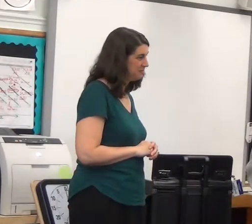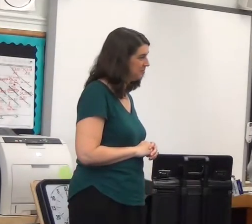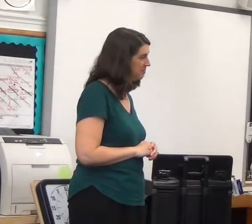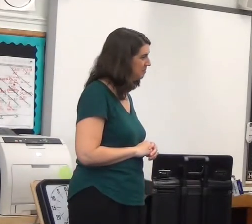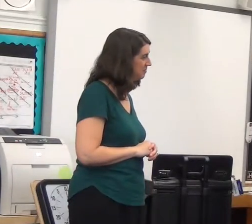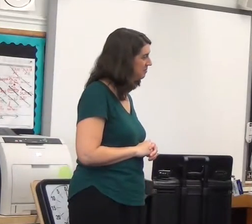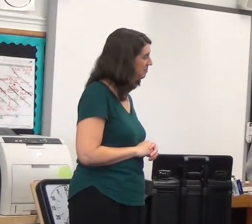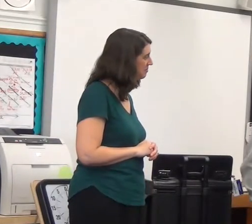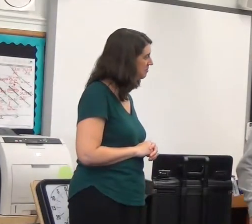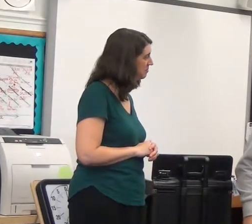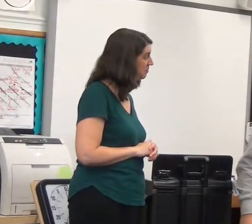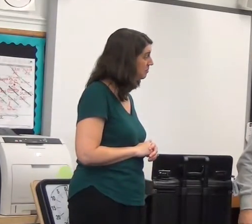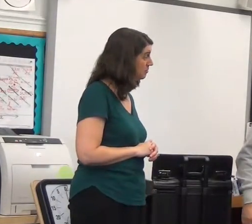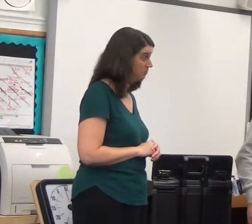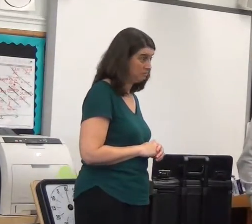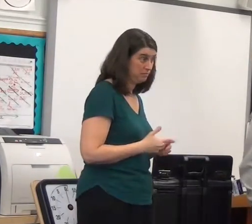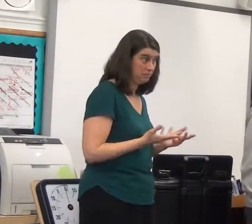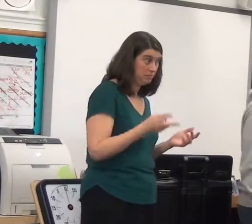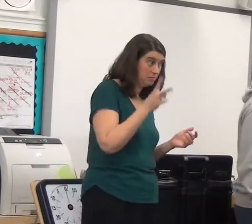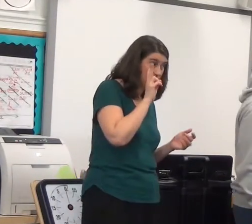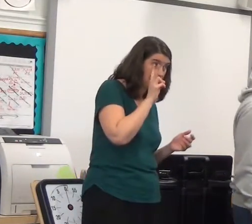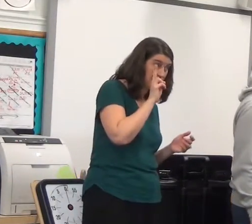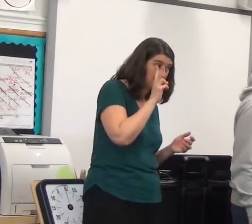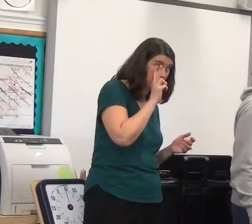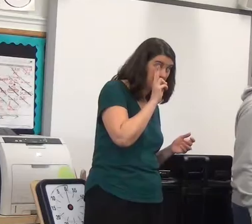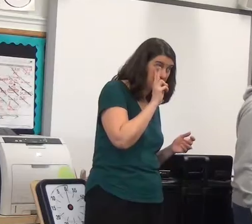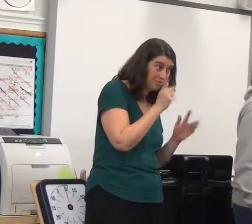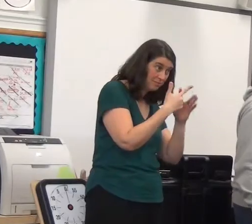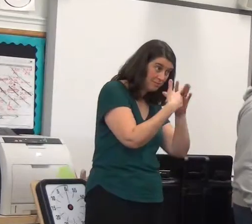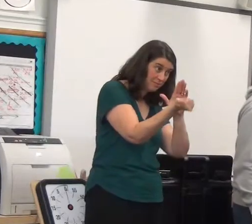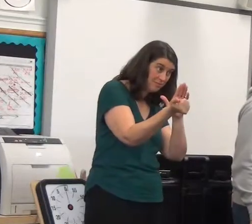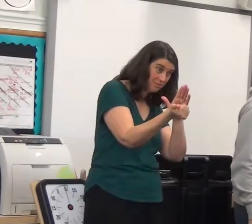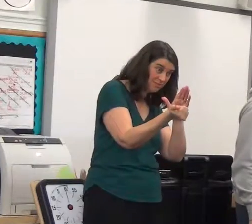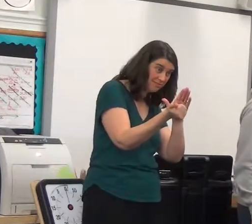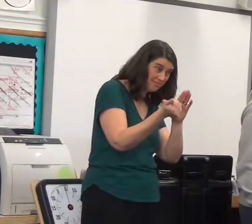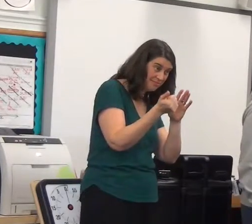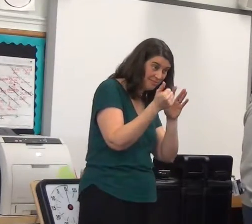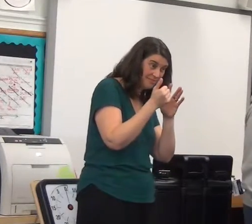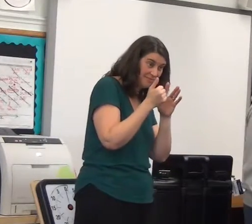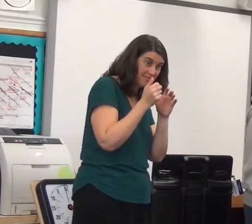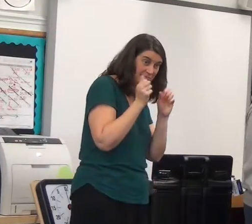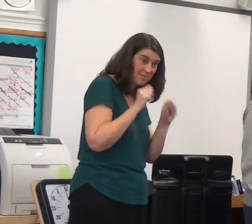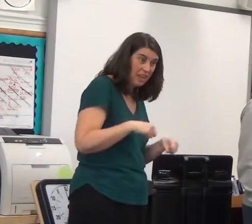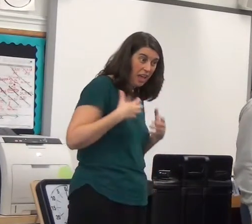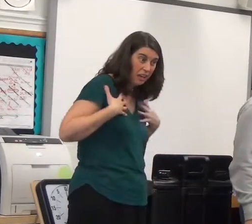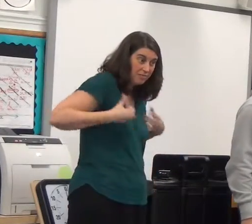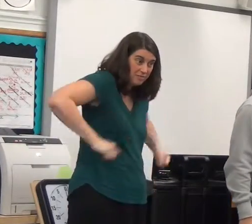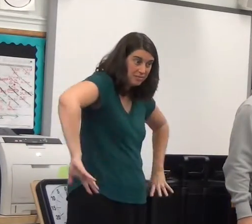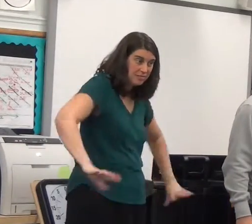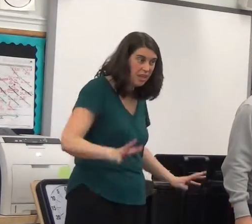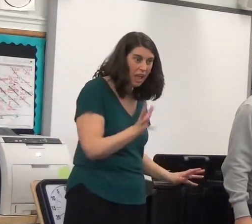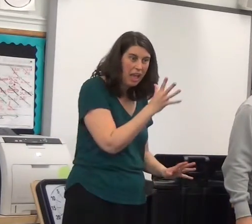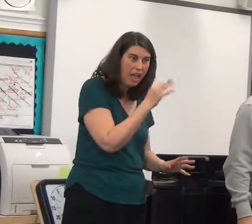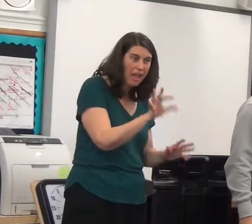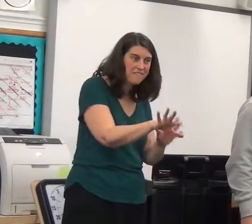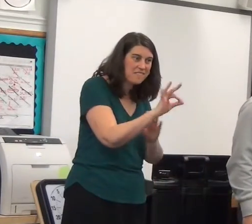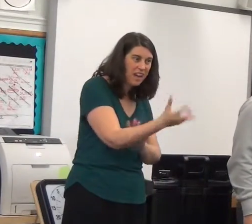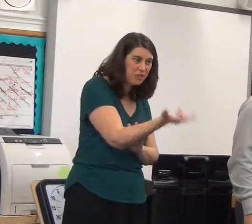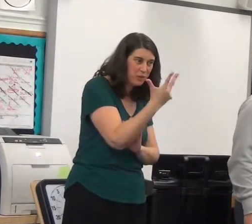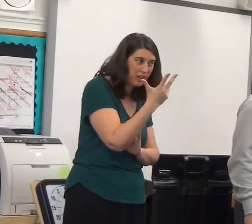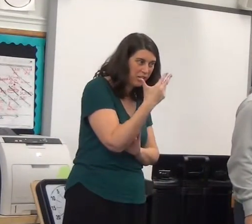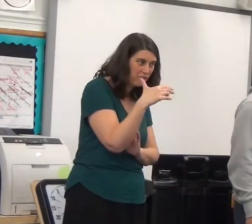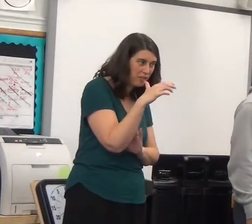So we're going to see if I can escape from the straitjacket and find those